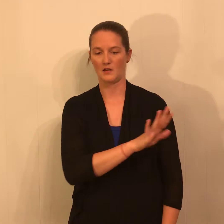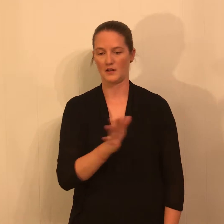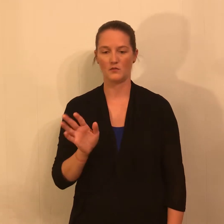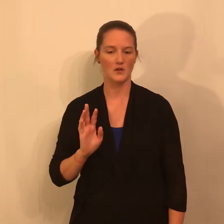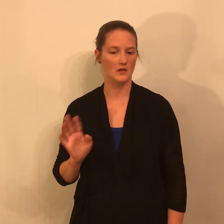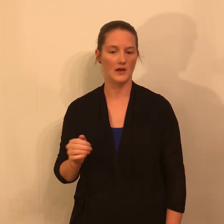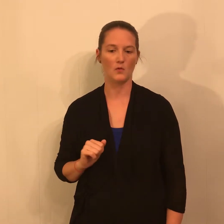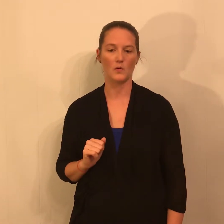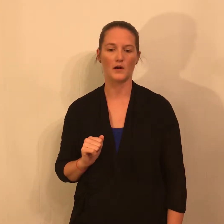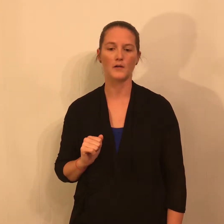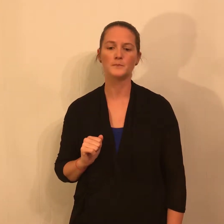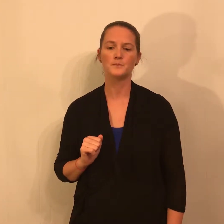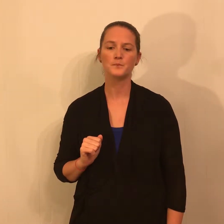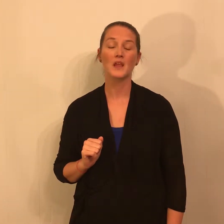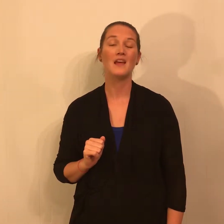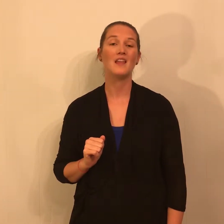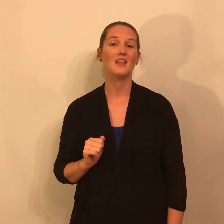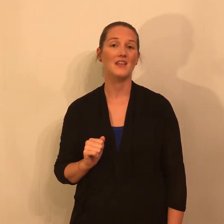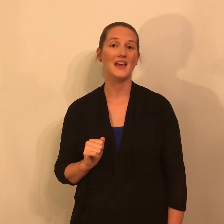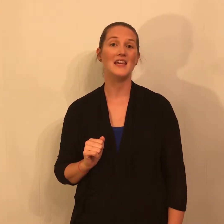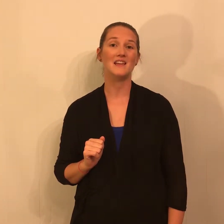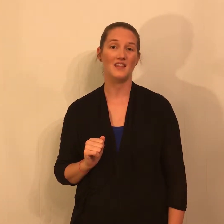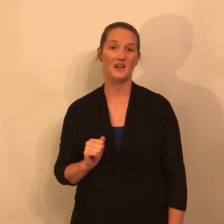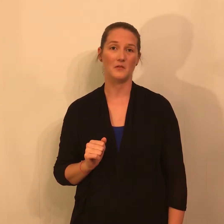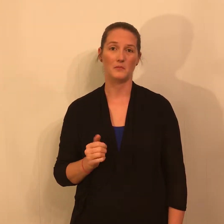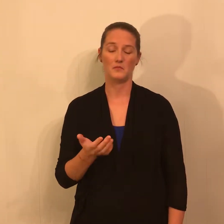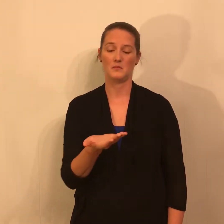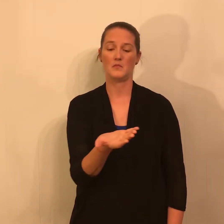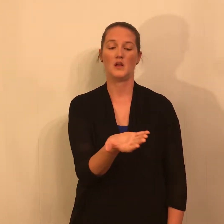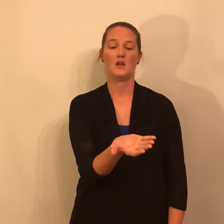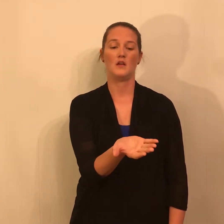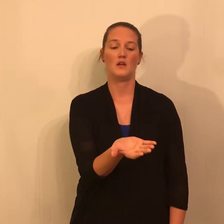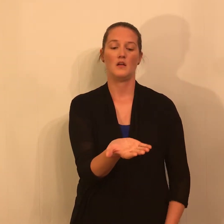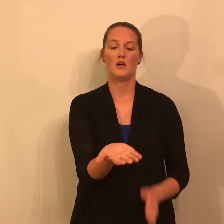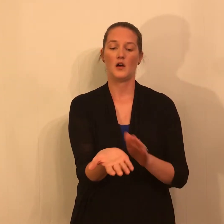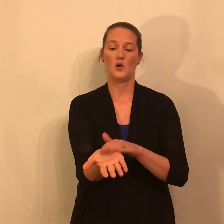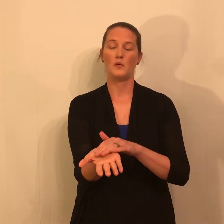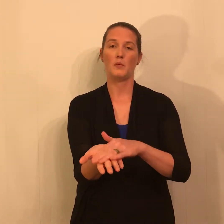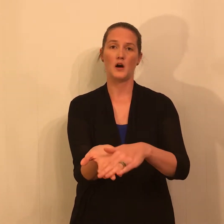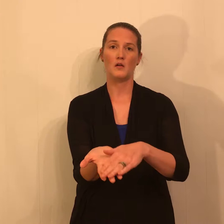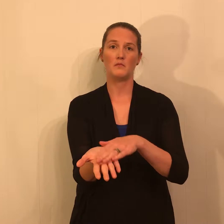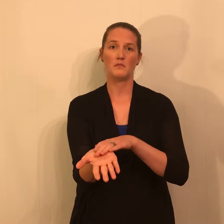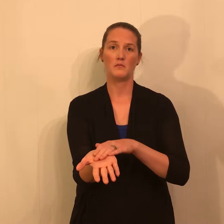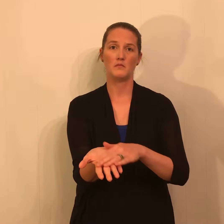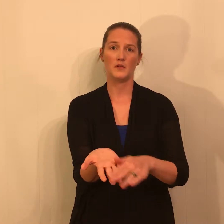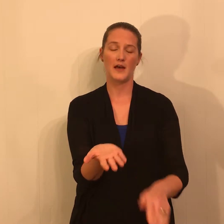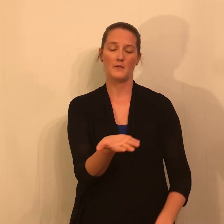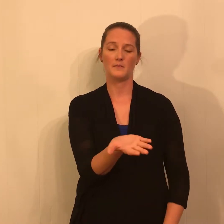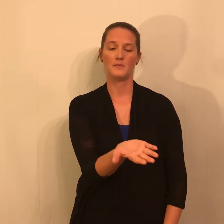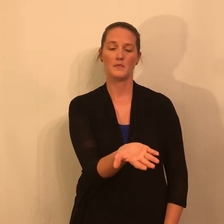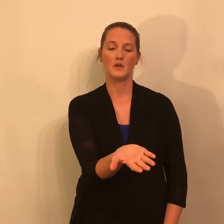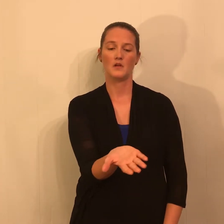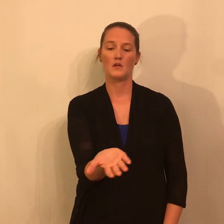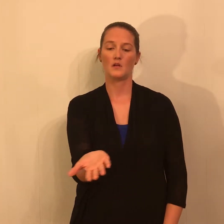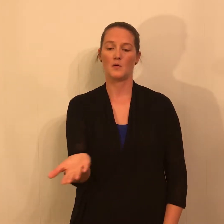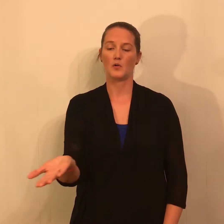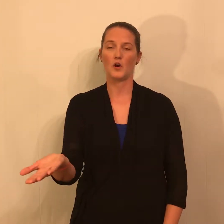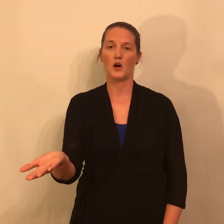thing. That will work. They, them. Open palm, flat, come